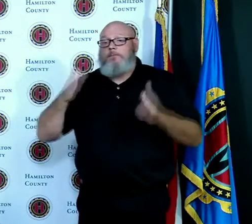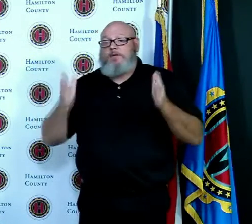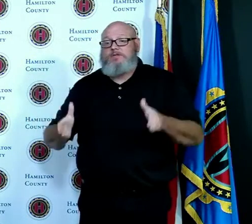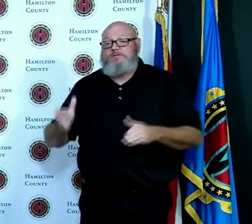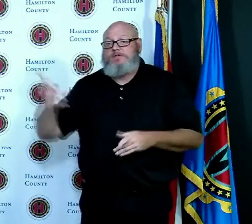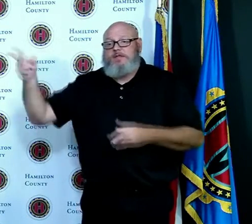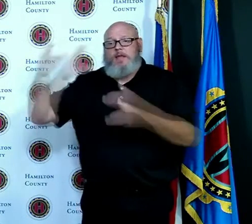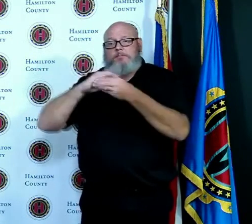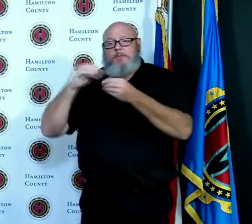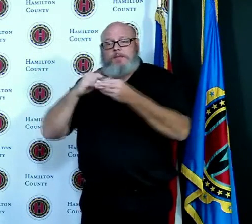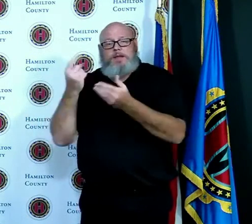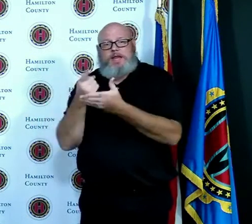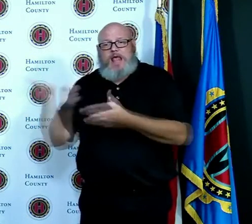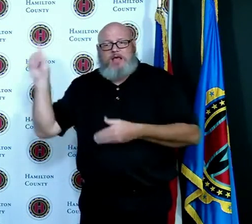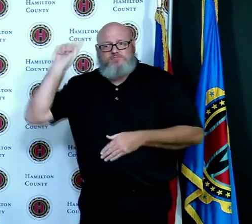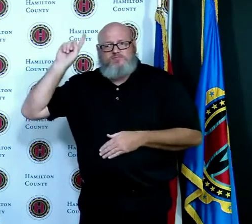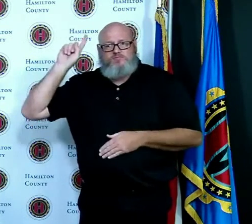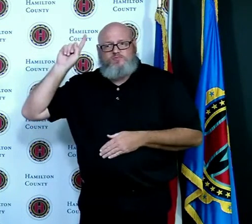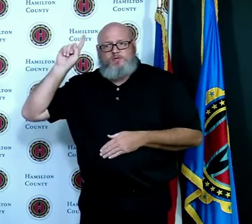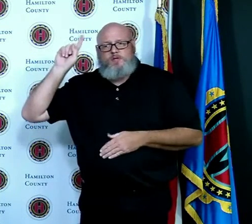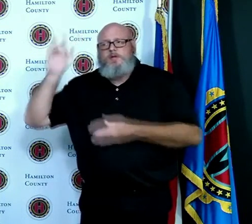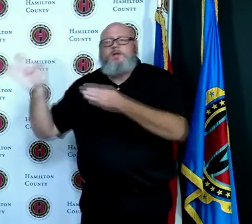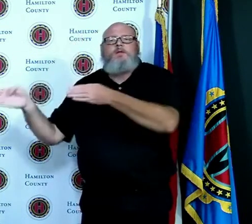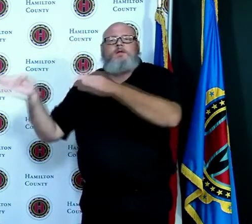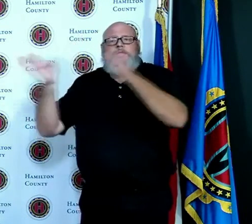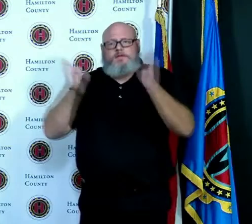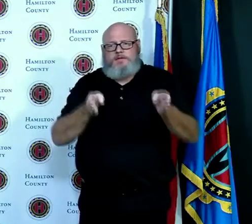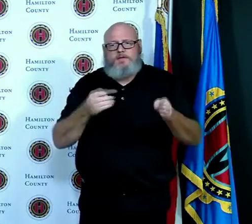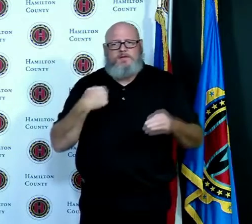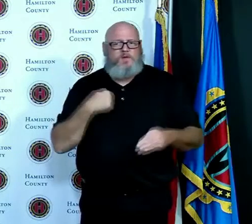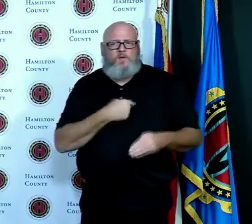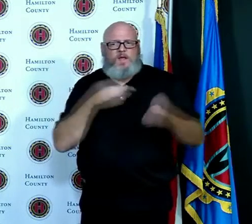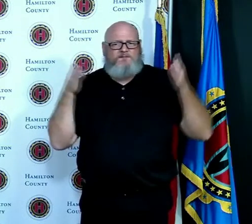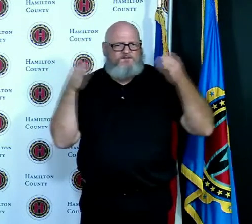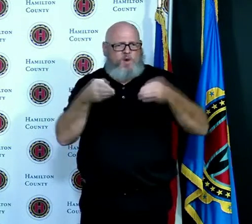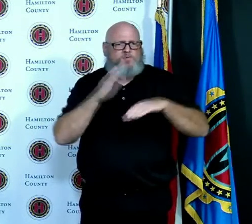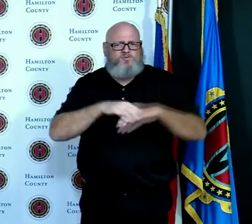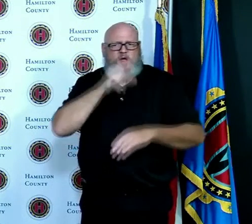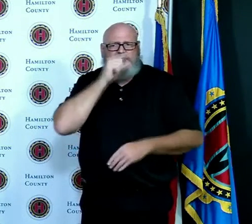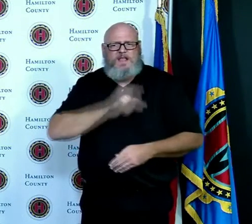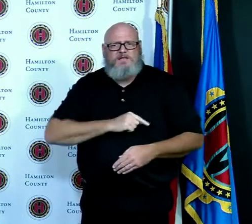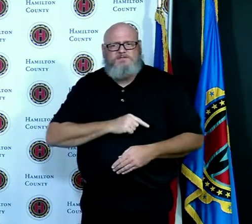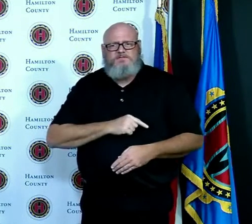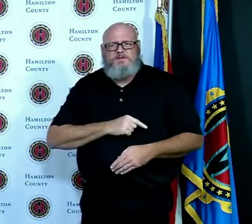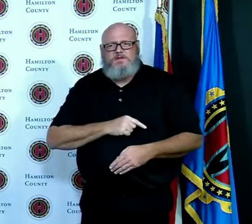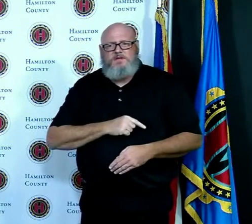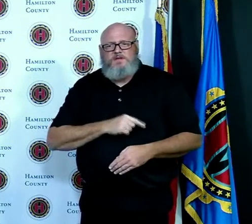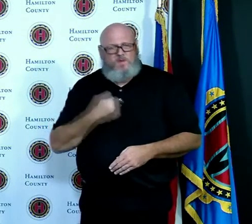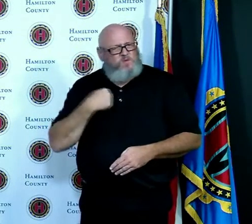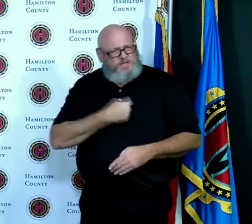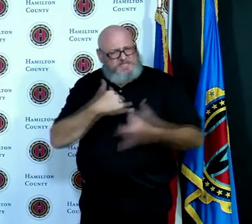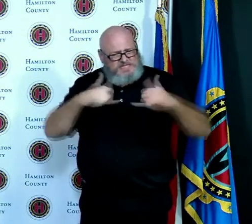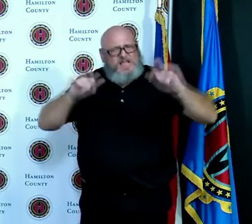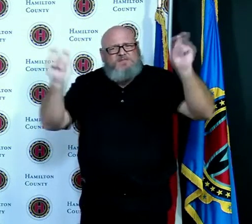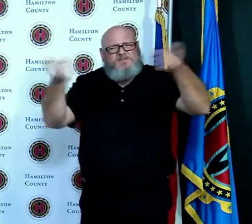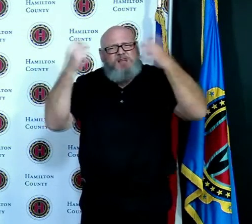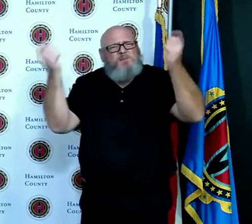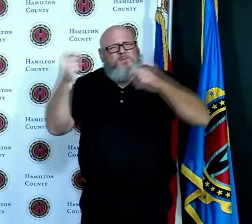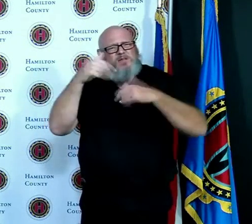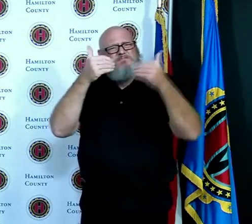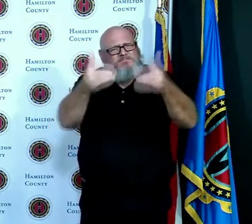to, put a positive spin on some of this and say, hey, you can still celebrate the holidays. You just have to do it differently and talk about how we do